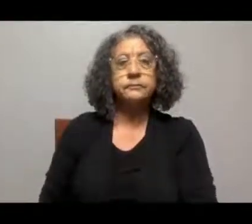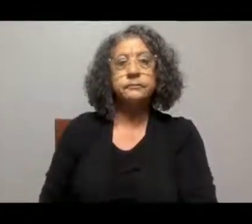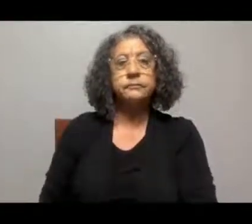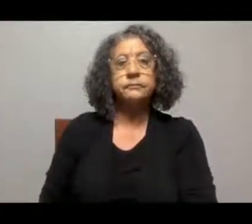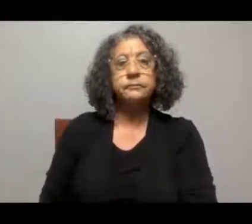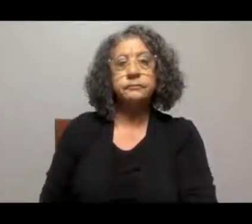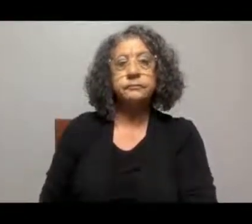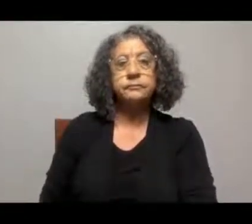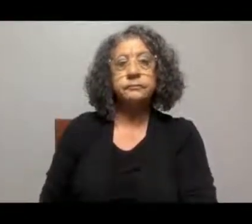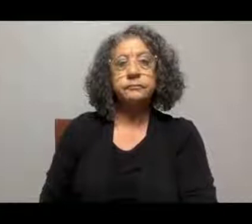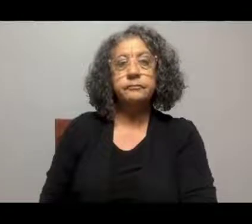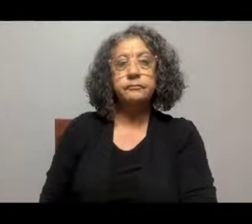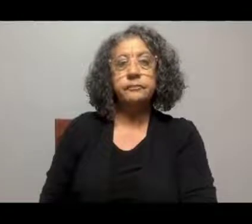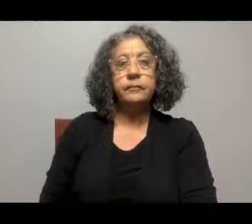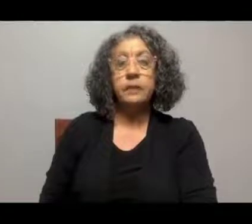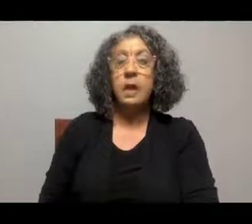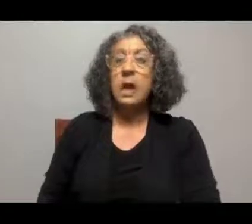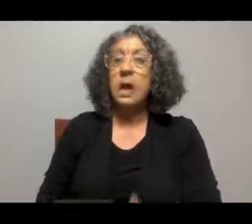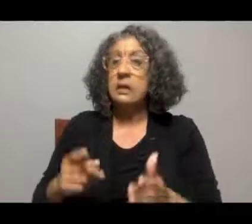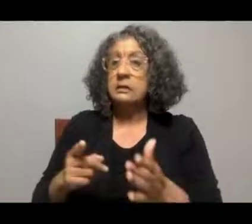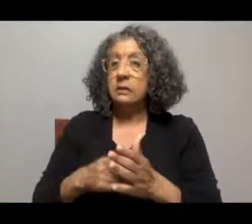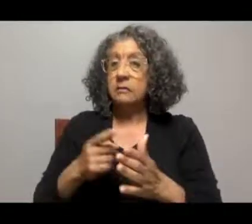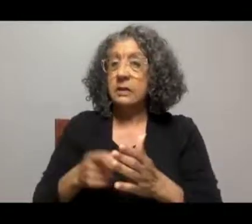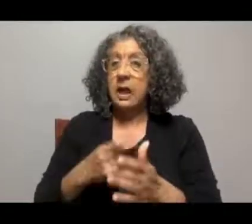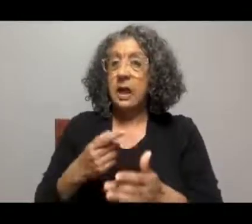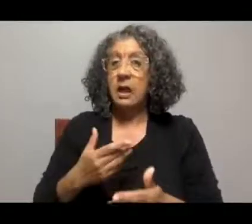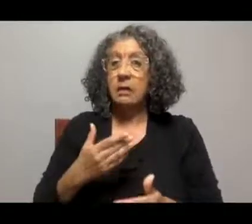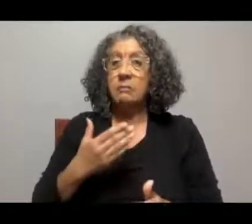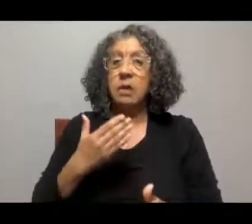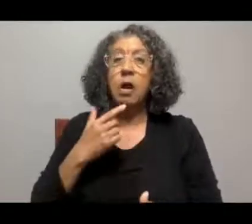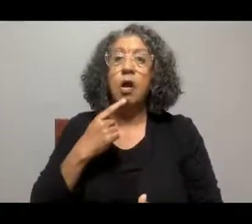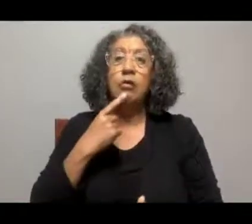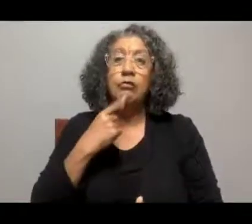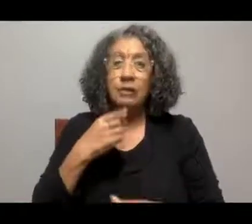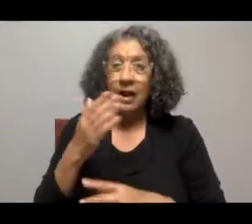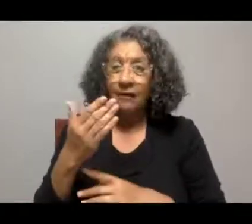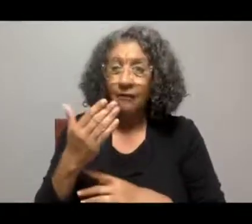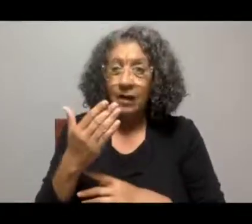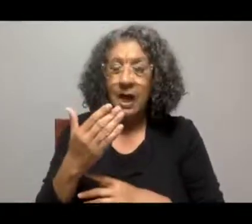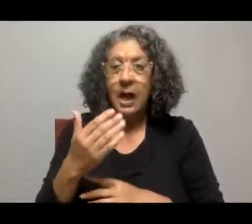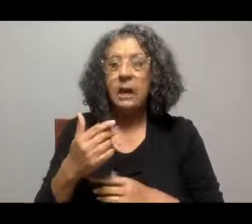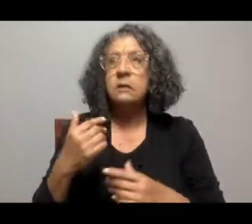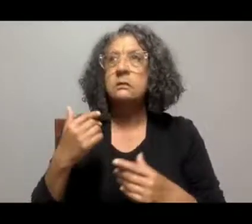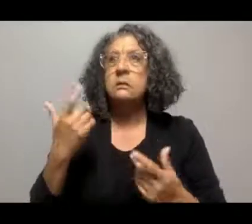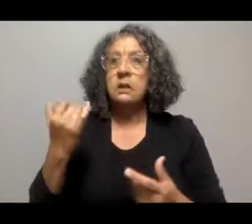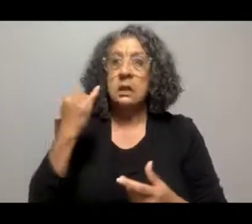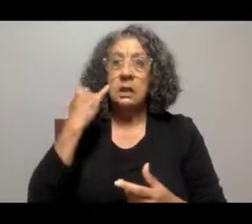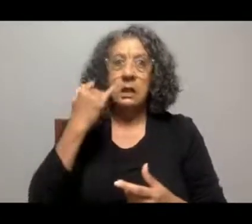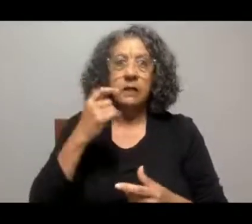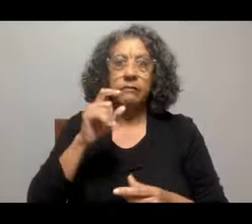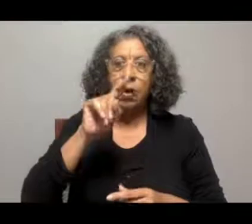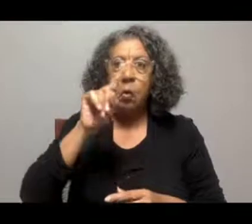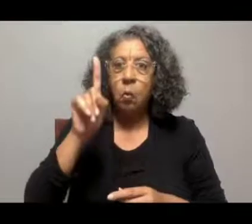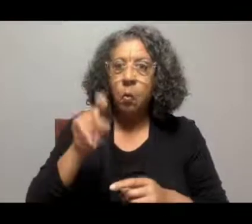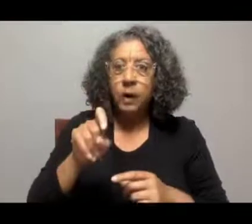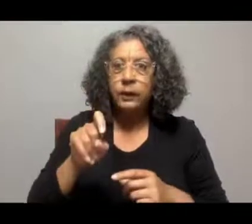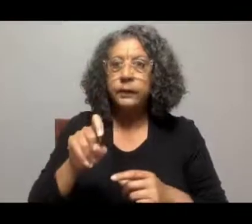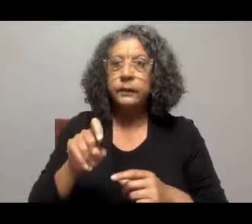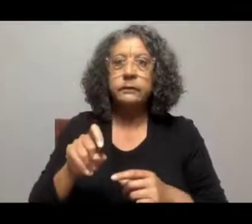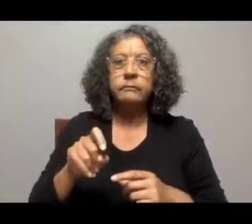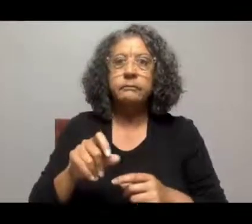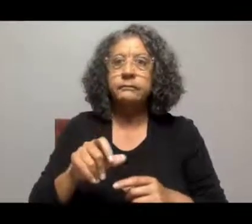Eye contact's important. Sometimes a red flag is